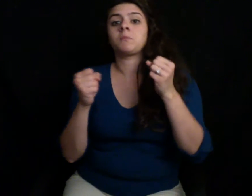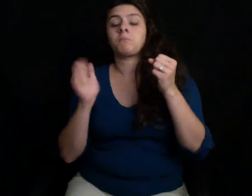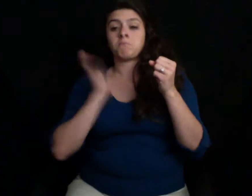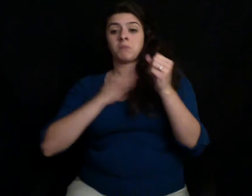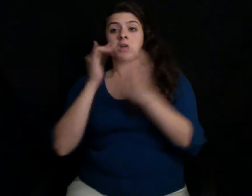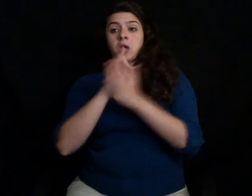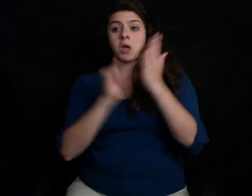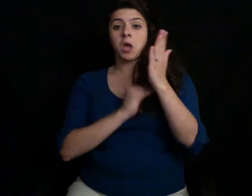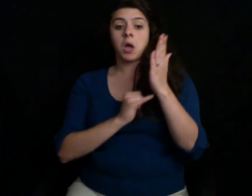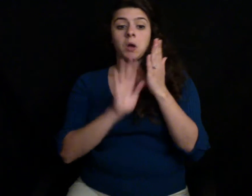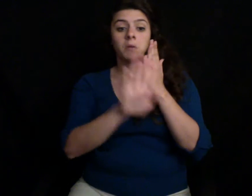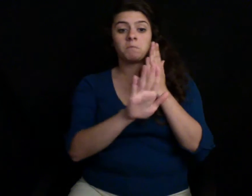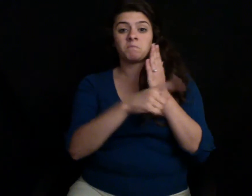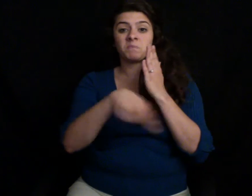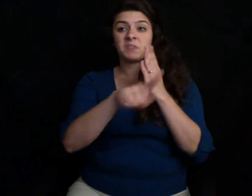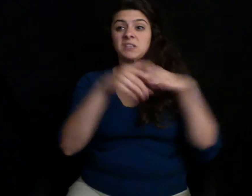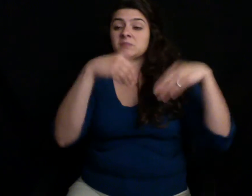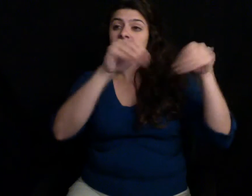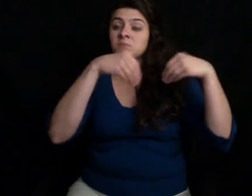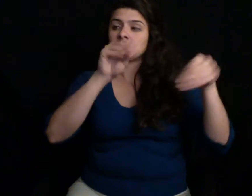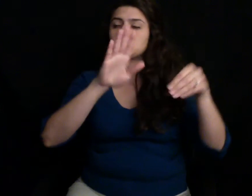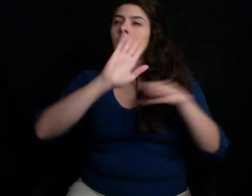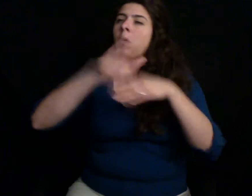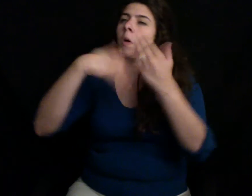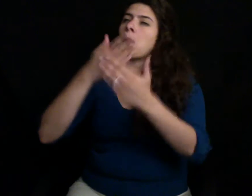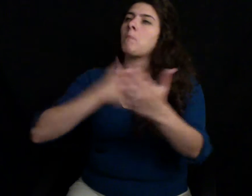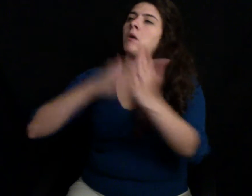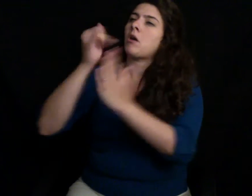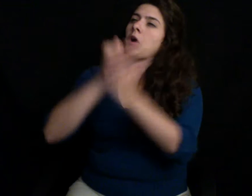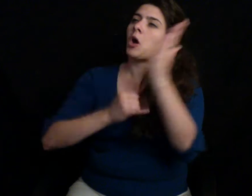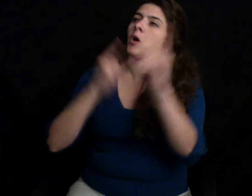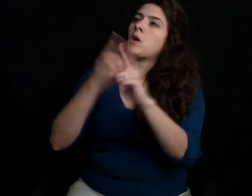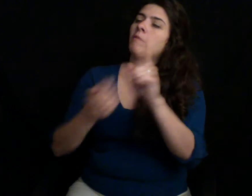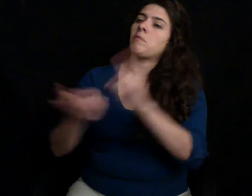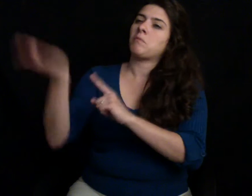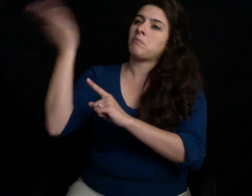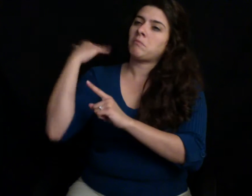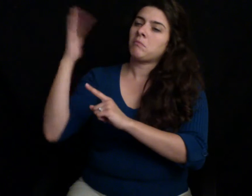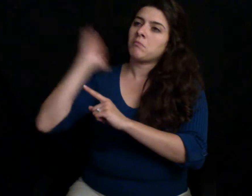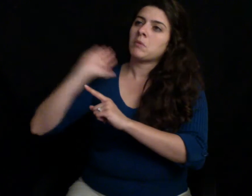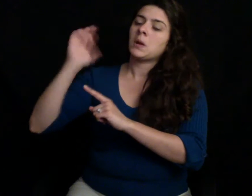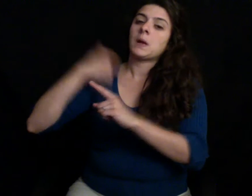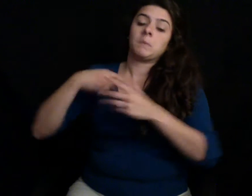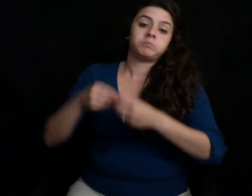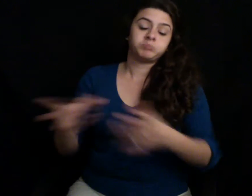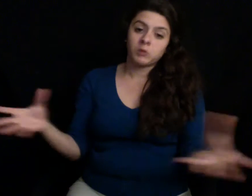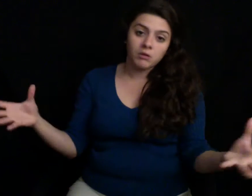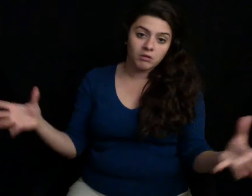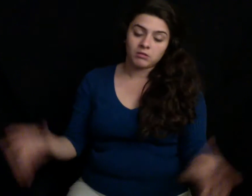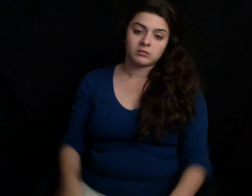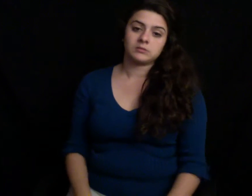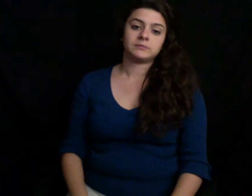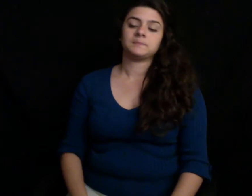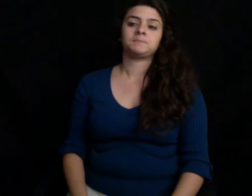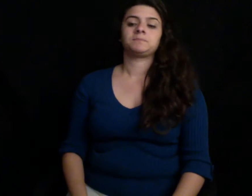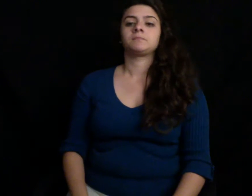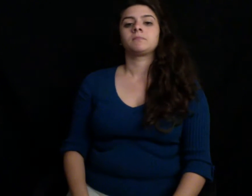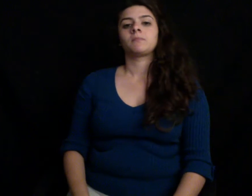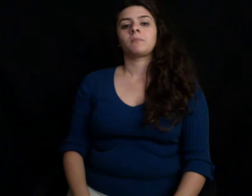all those years of art, I lost it. So I kind of went into a depression and kind of quit. Ups and downs like this became